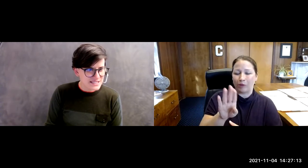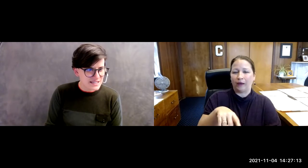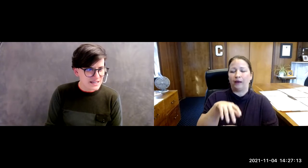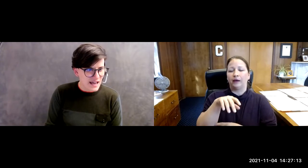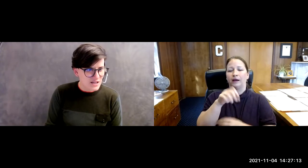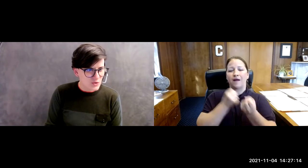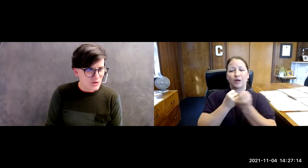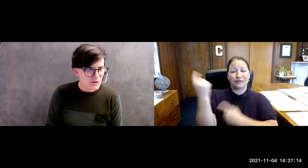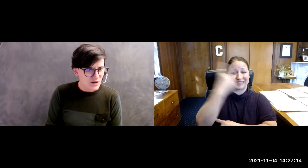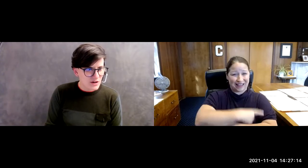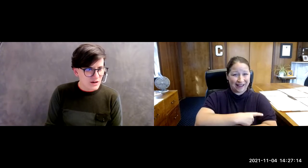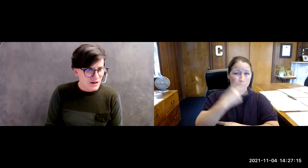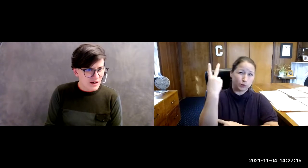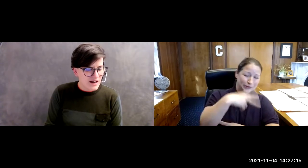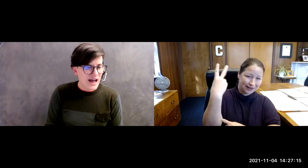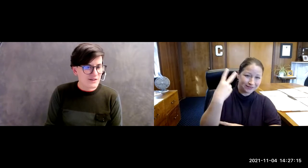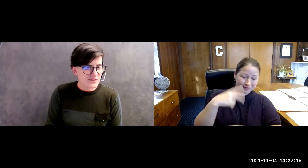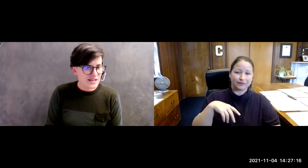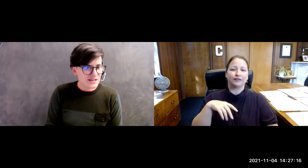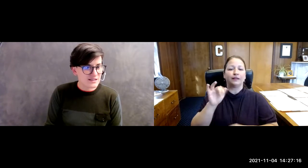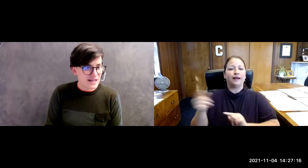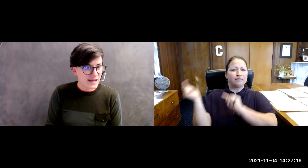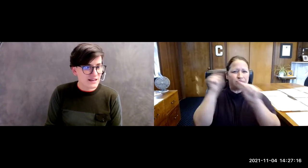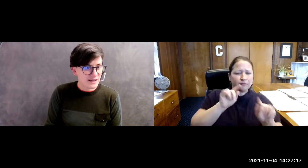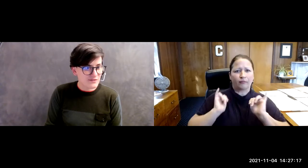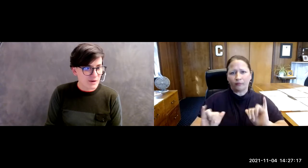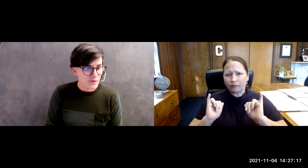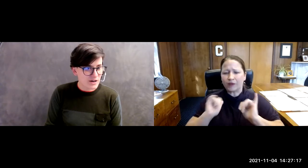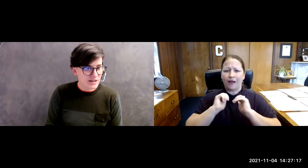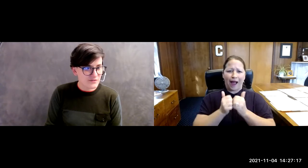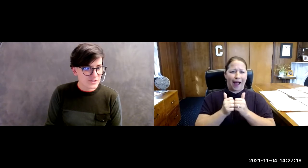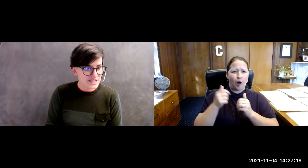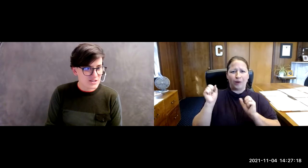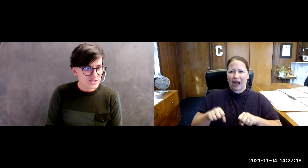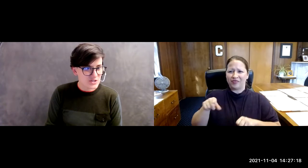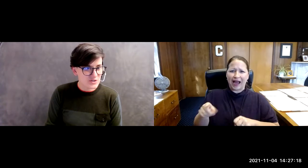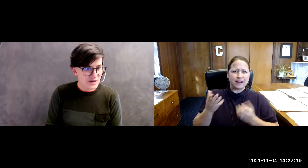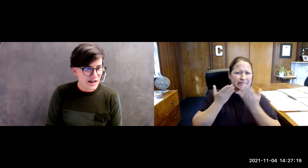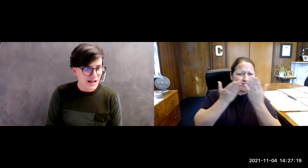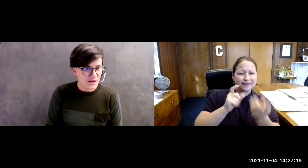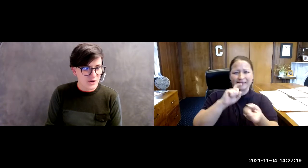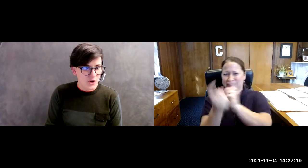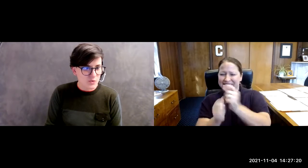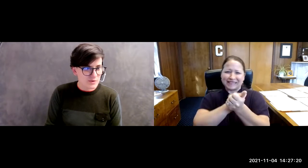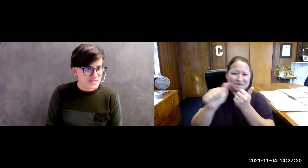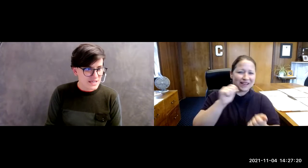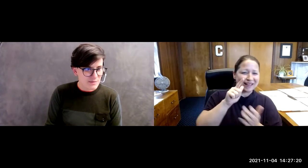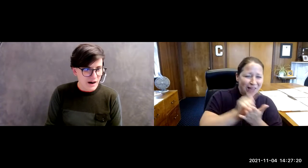CEASD did an annual advocate day in February for a day or two, and we would see